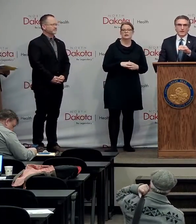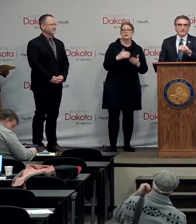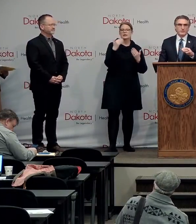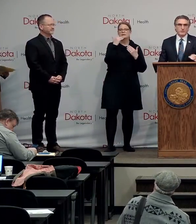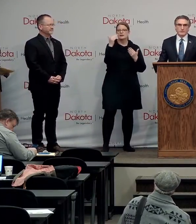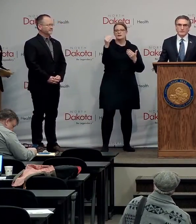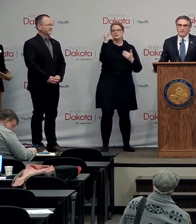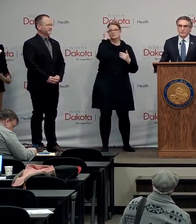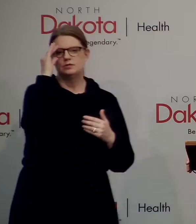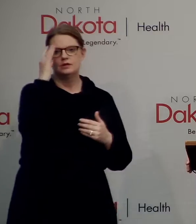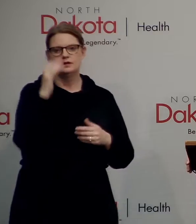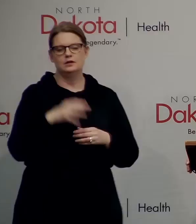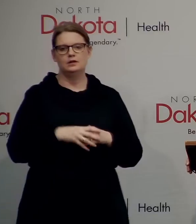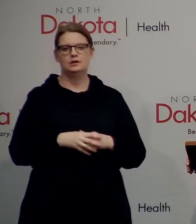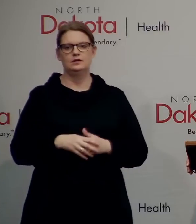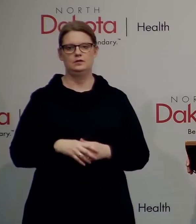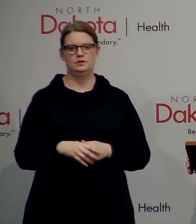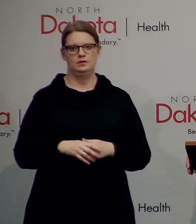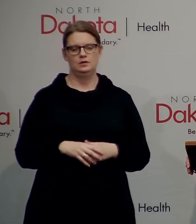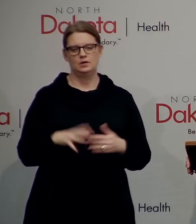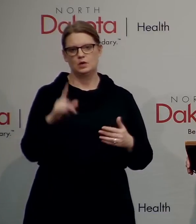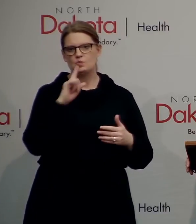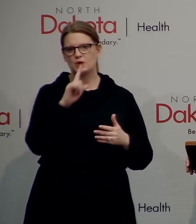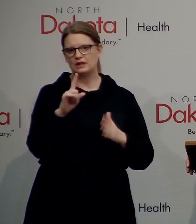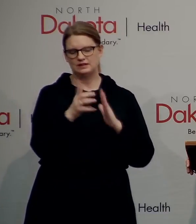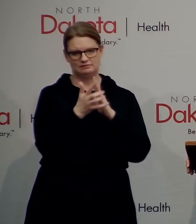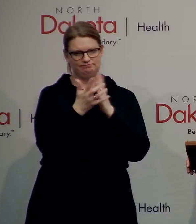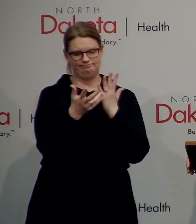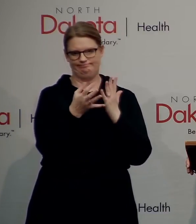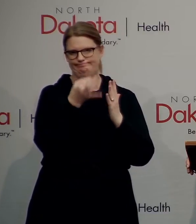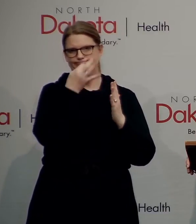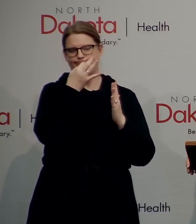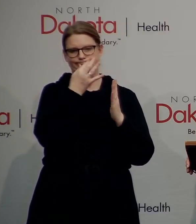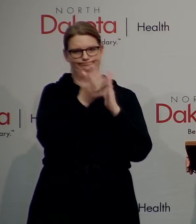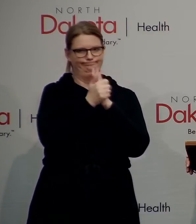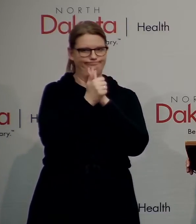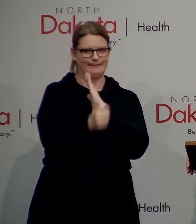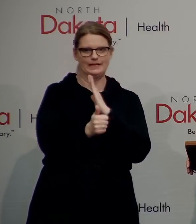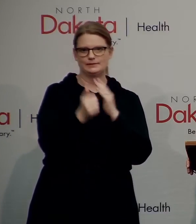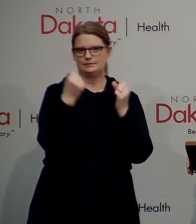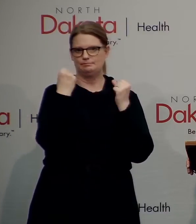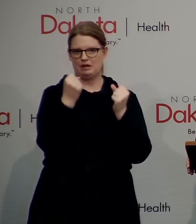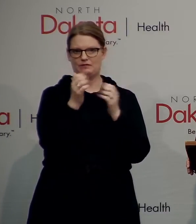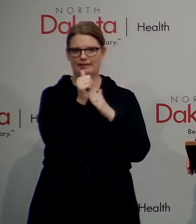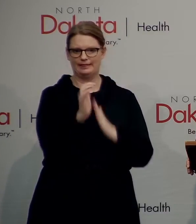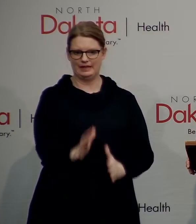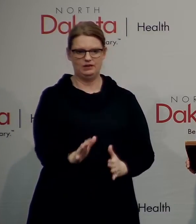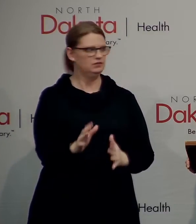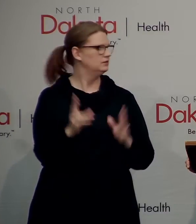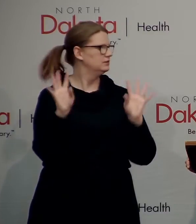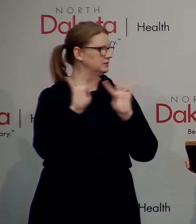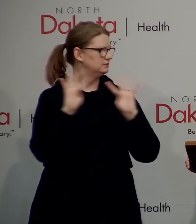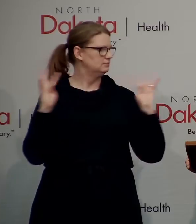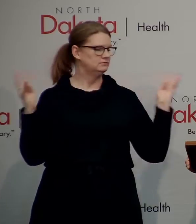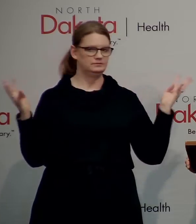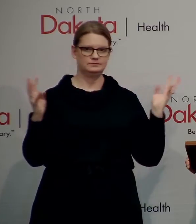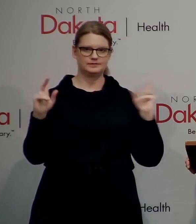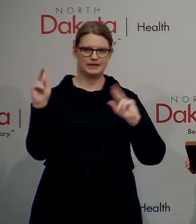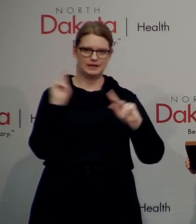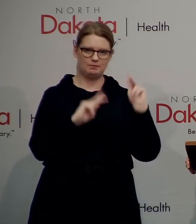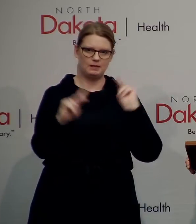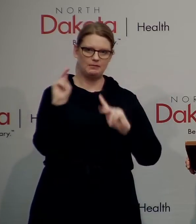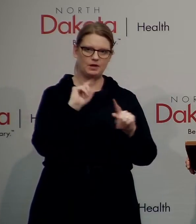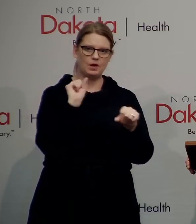Thank you. As you can see, we've got some very talented, empowered, and dedicated leaders. This is a handful of the folks